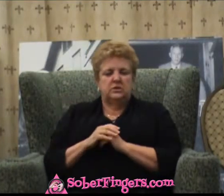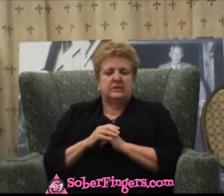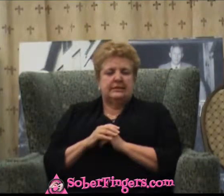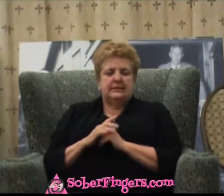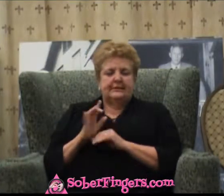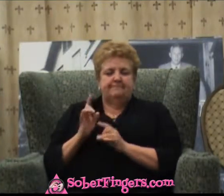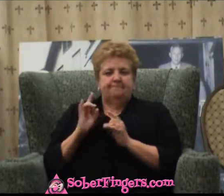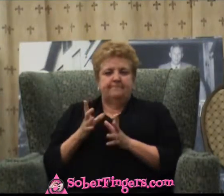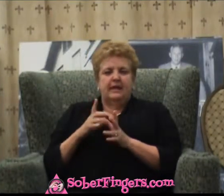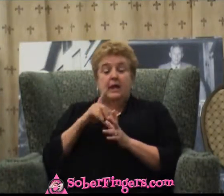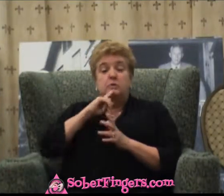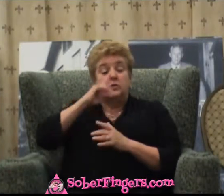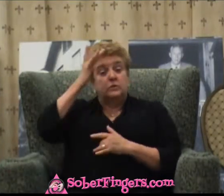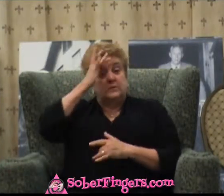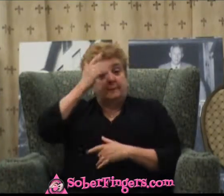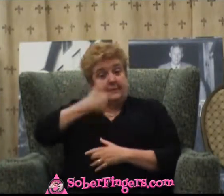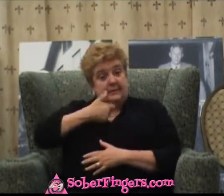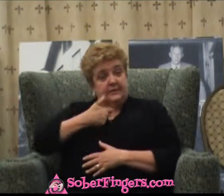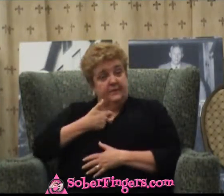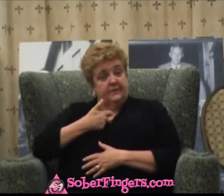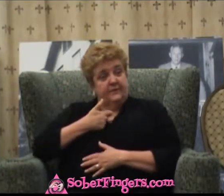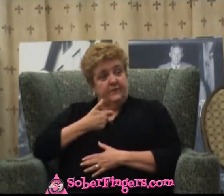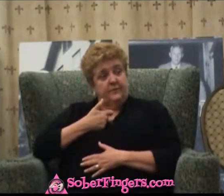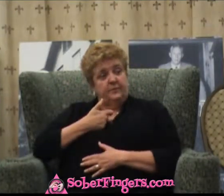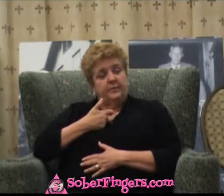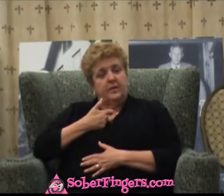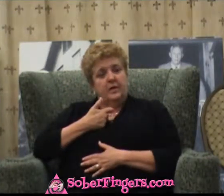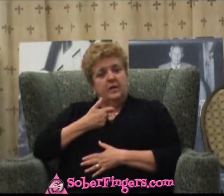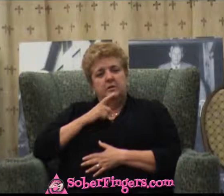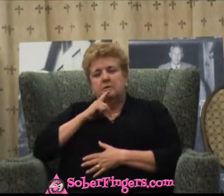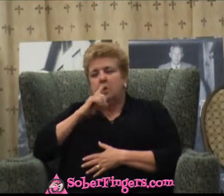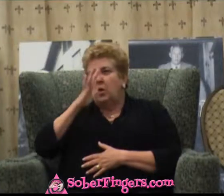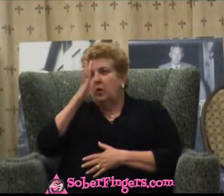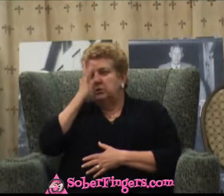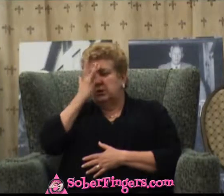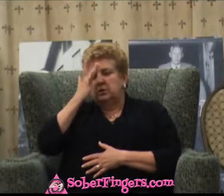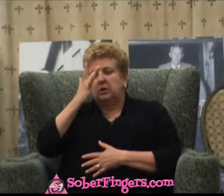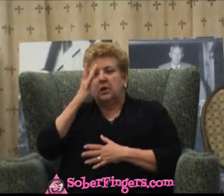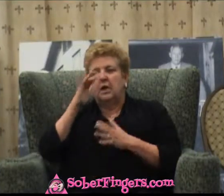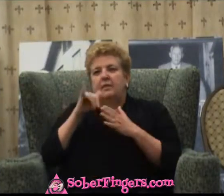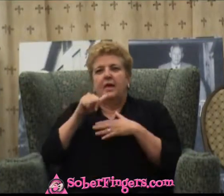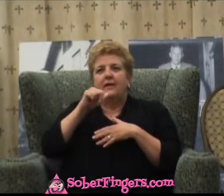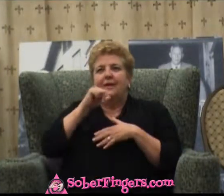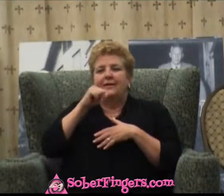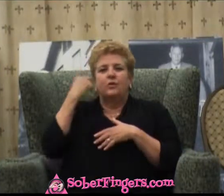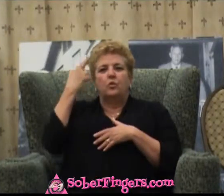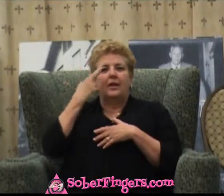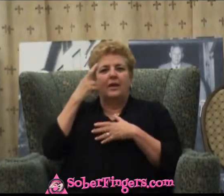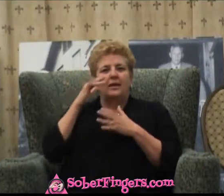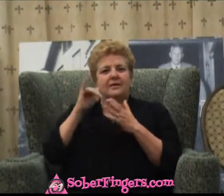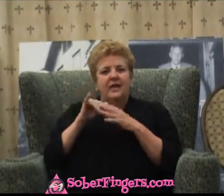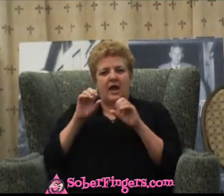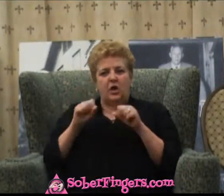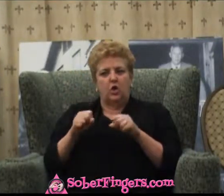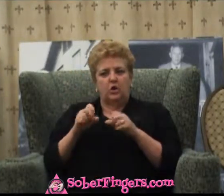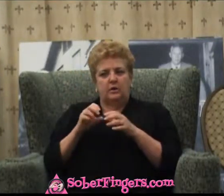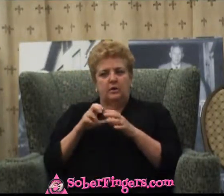was so sick myself, so sick, that I didn't realize that I could get out of this. I was